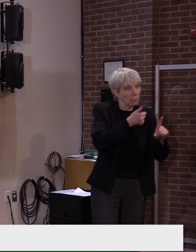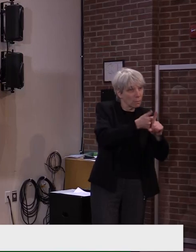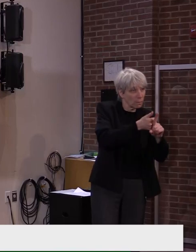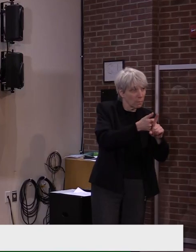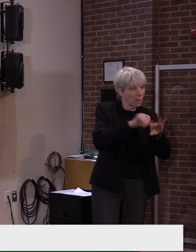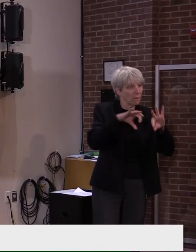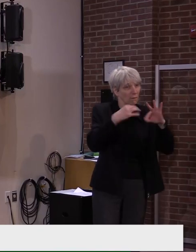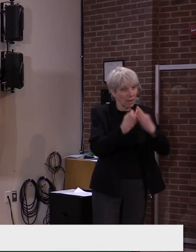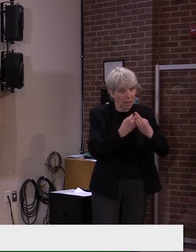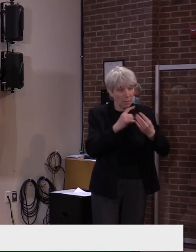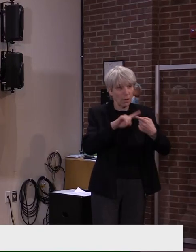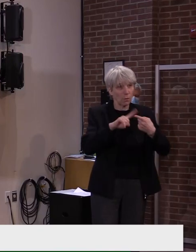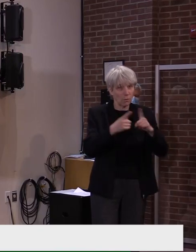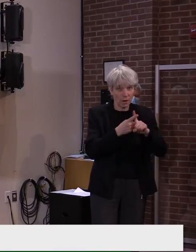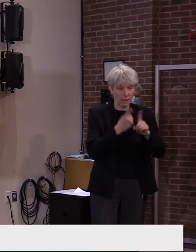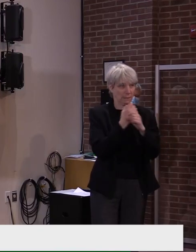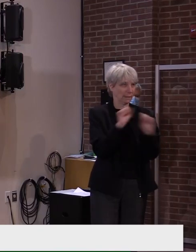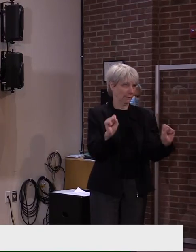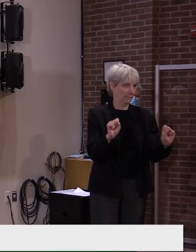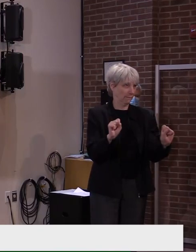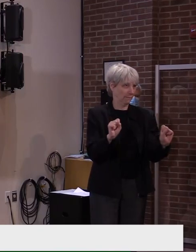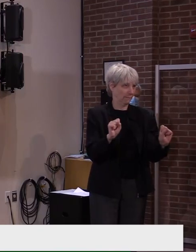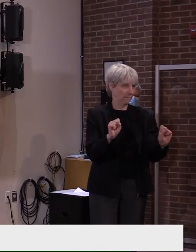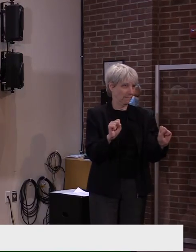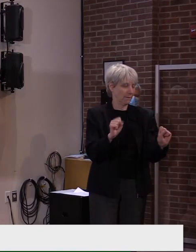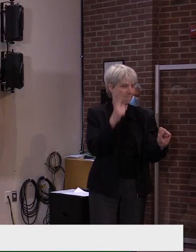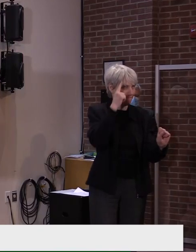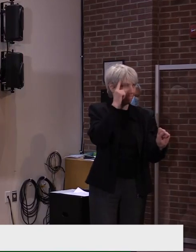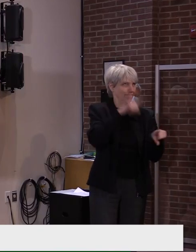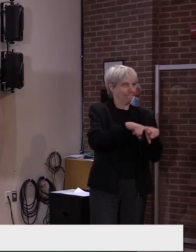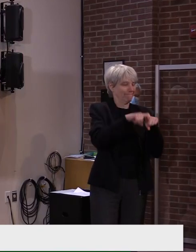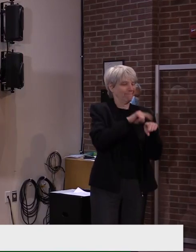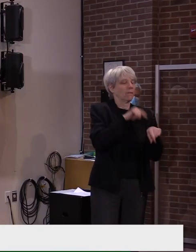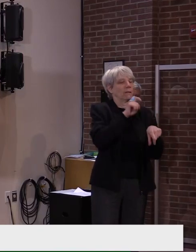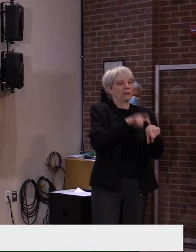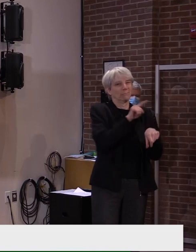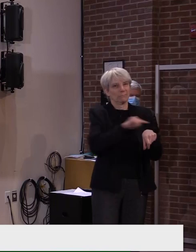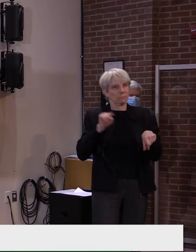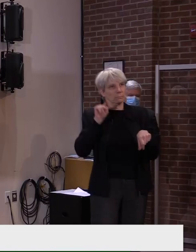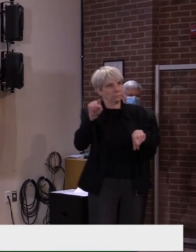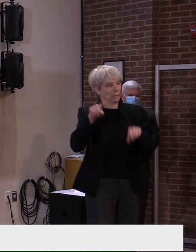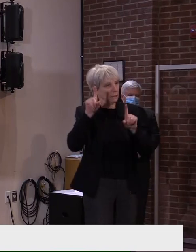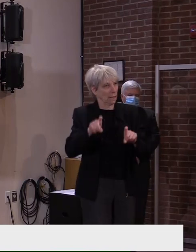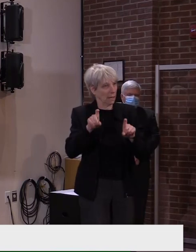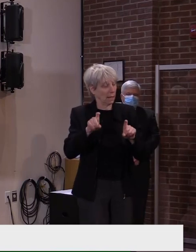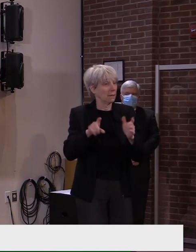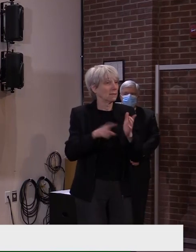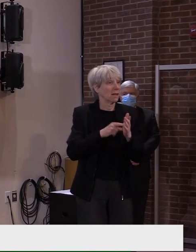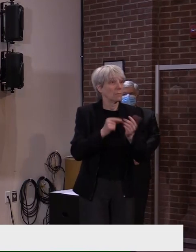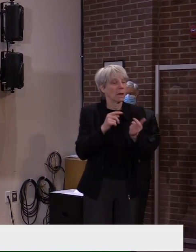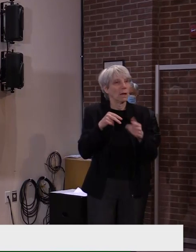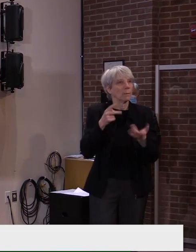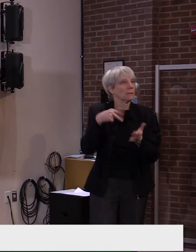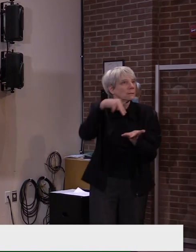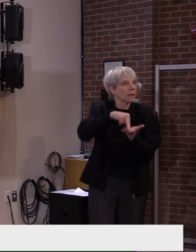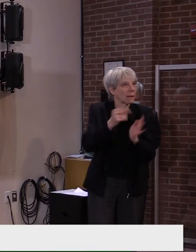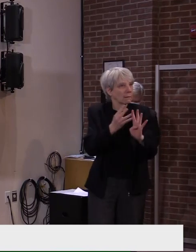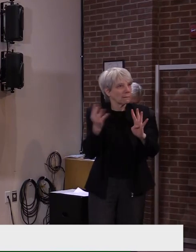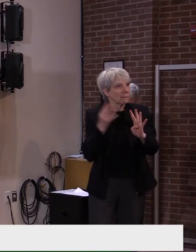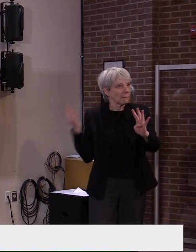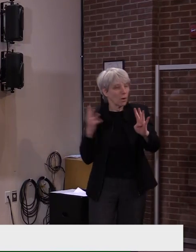the time to get tested, including sometimes waiting in long lines, is a tribute to Vermonters'